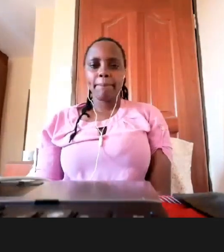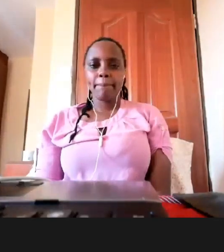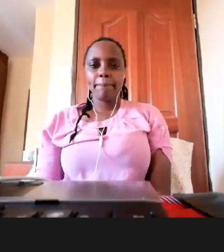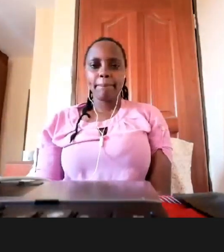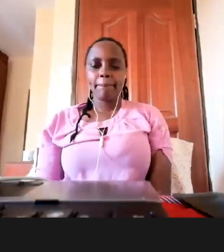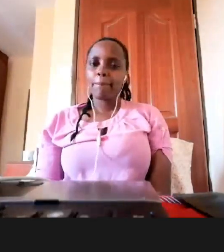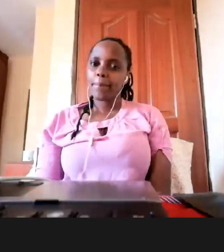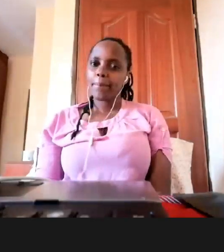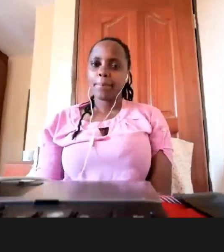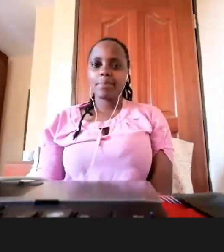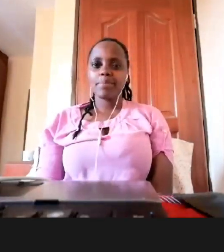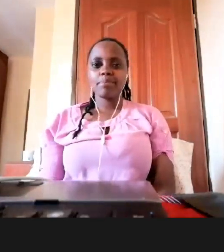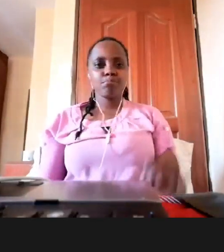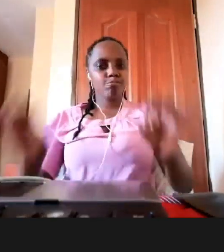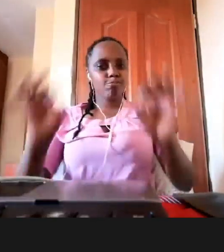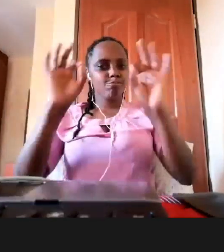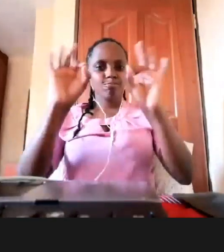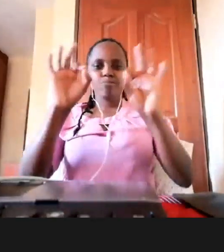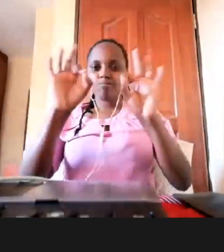Yeah. Excellent.